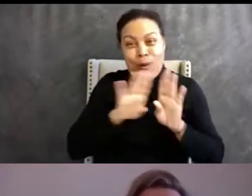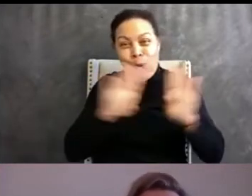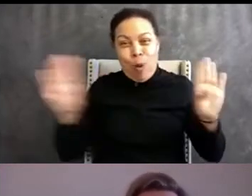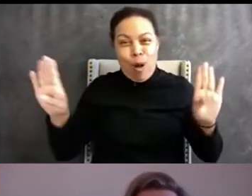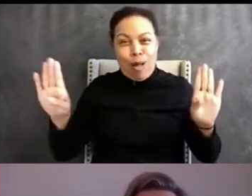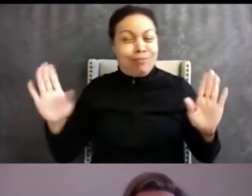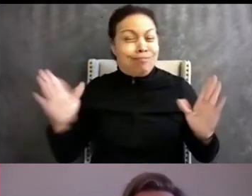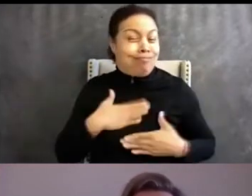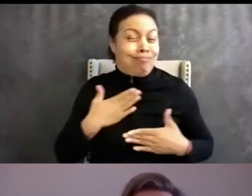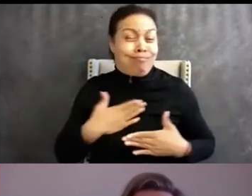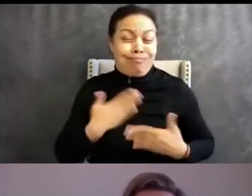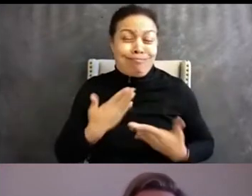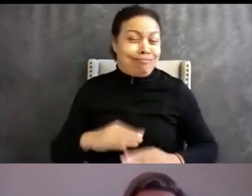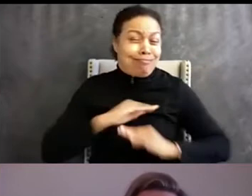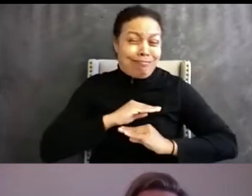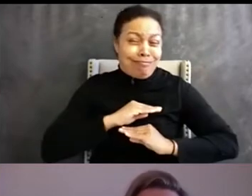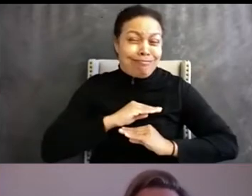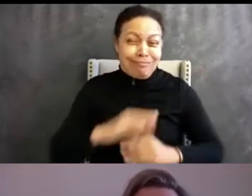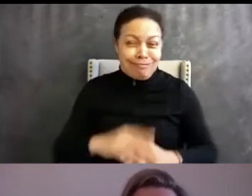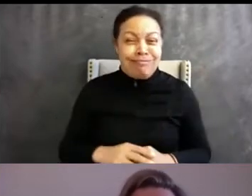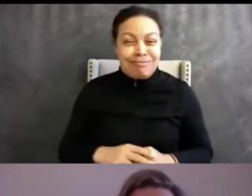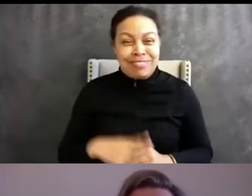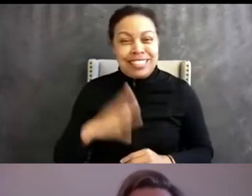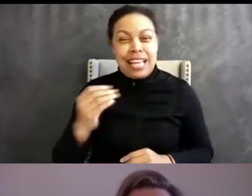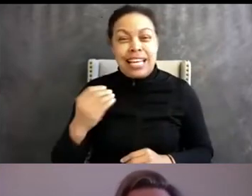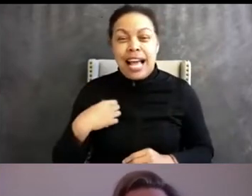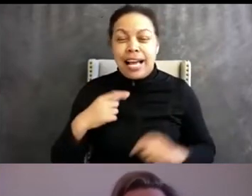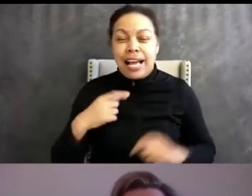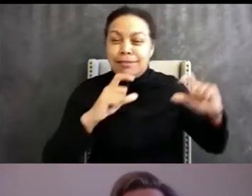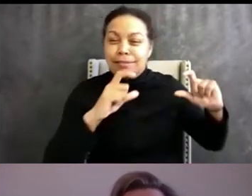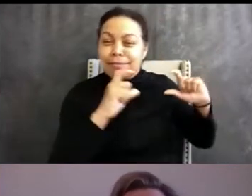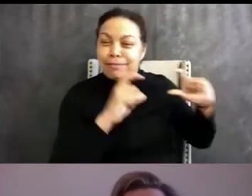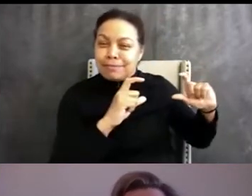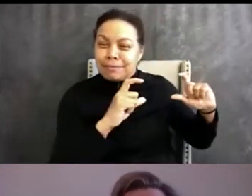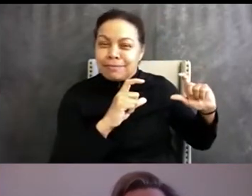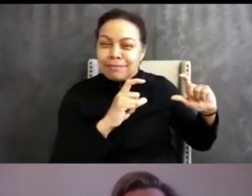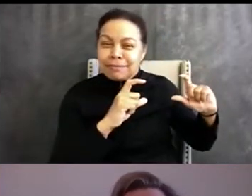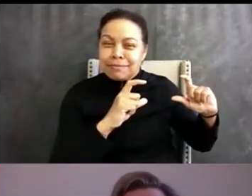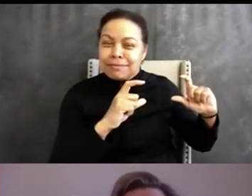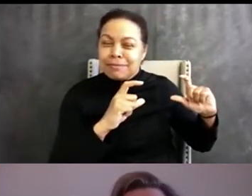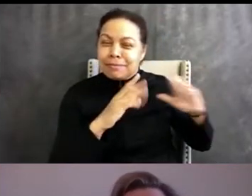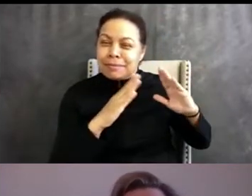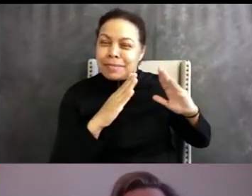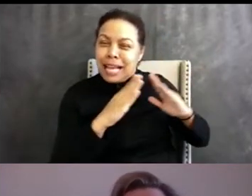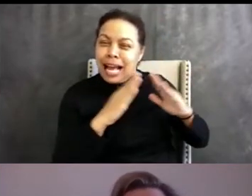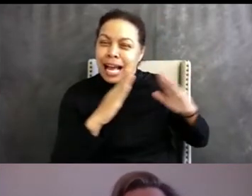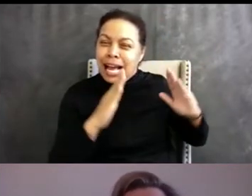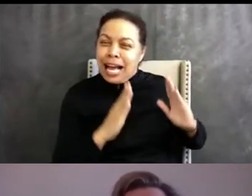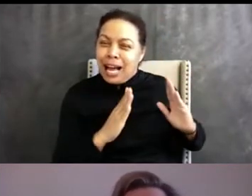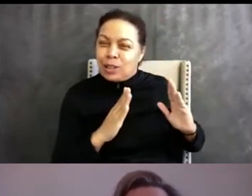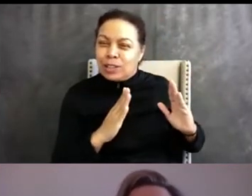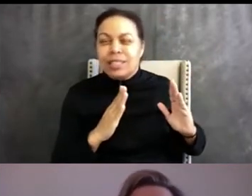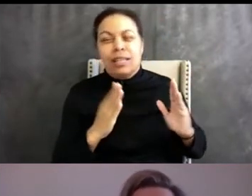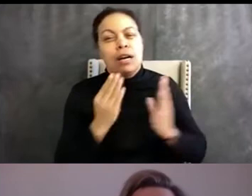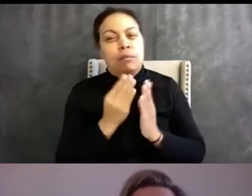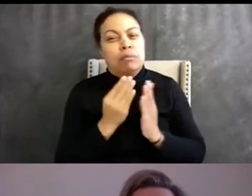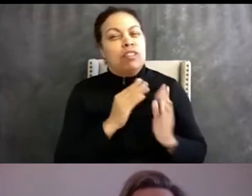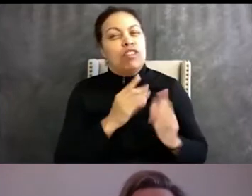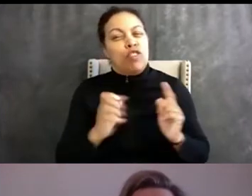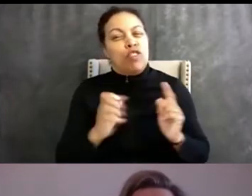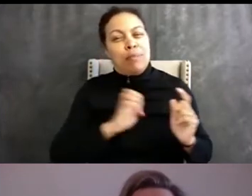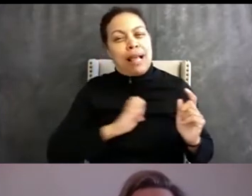my, I have a little, it's like a front of a house from El Salvador, because